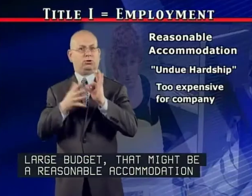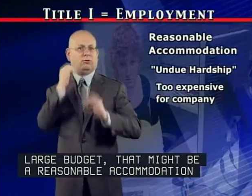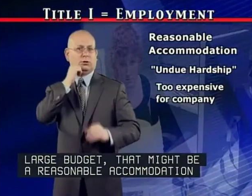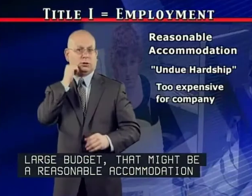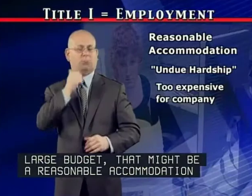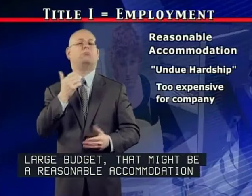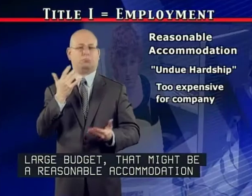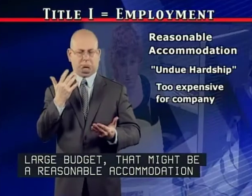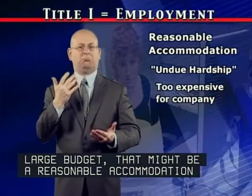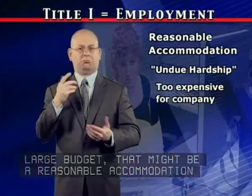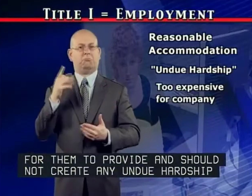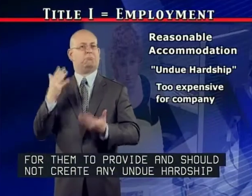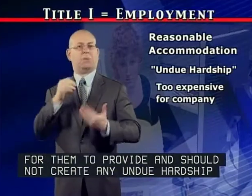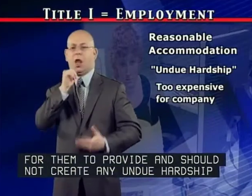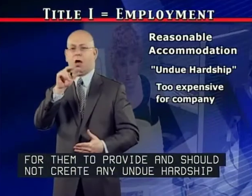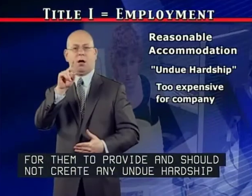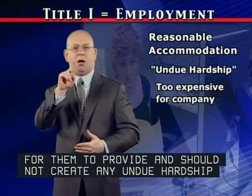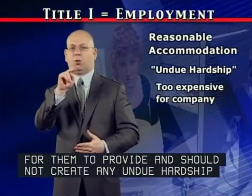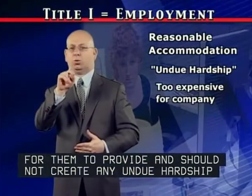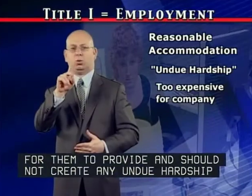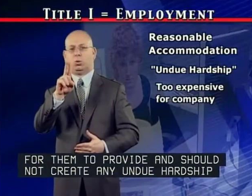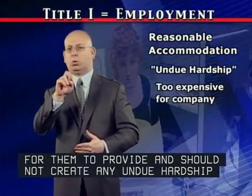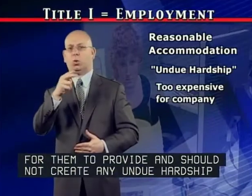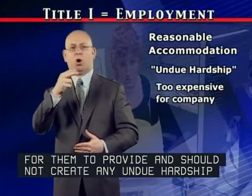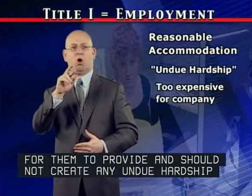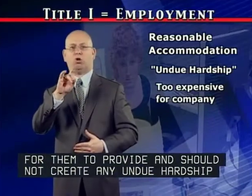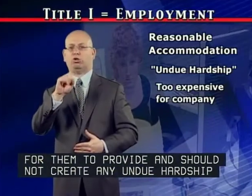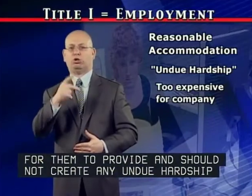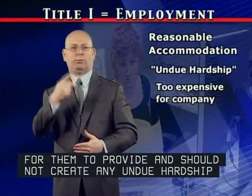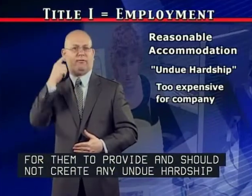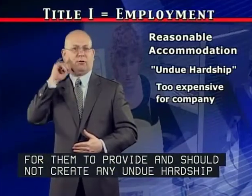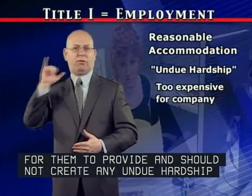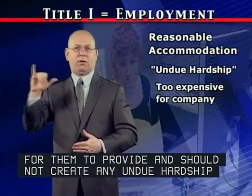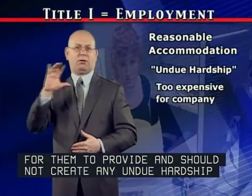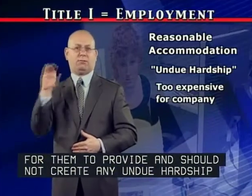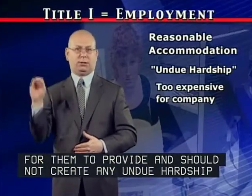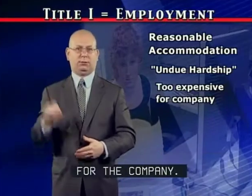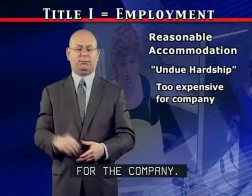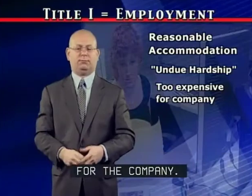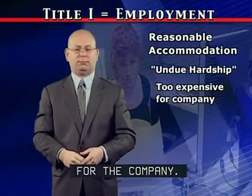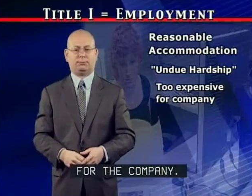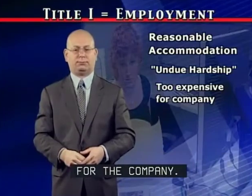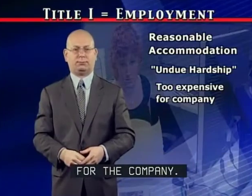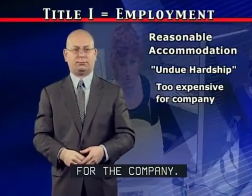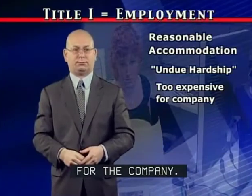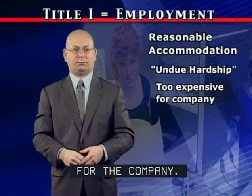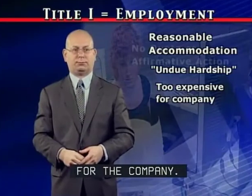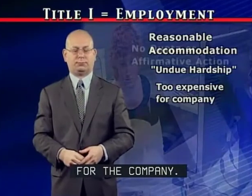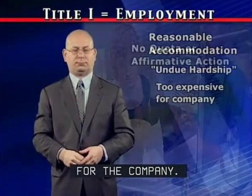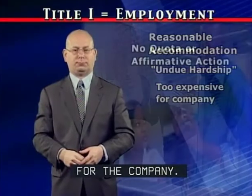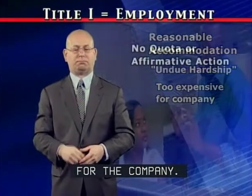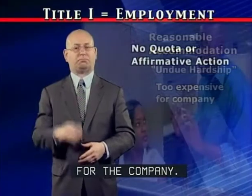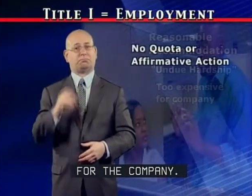a reasonable accommodation for them to provide, and should not create any undue hardship for the company.